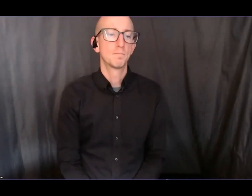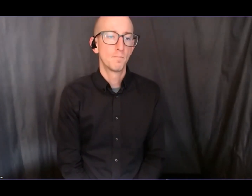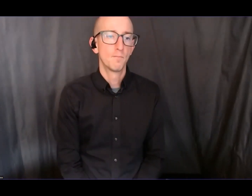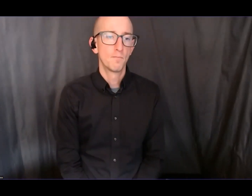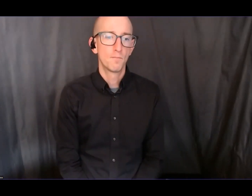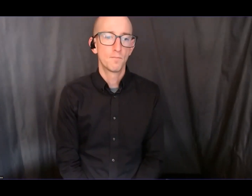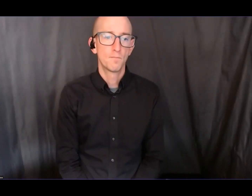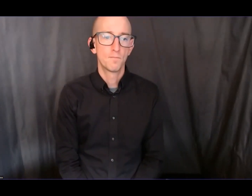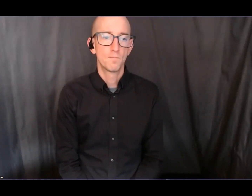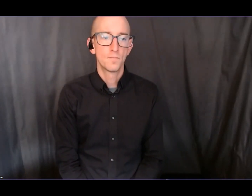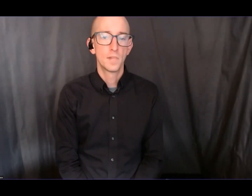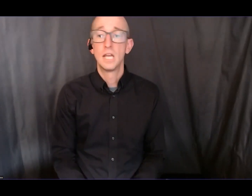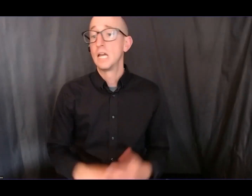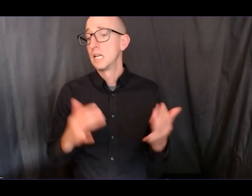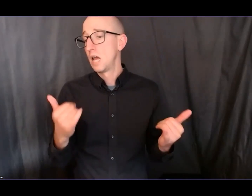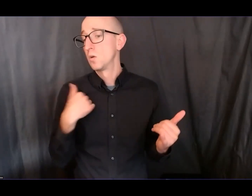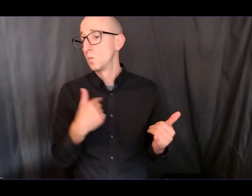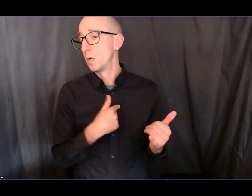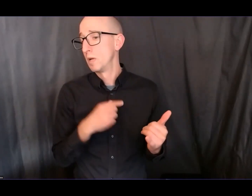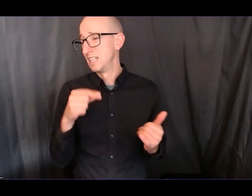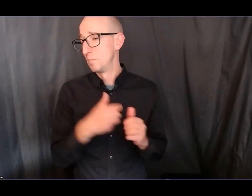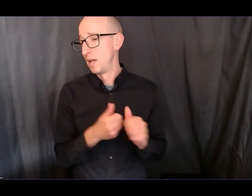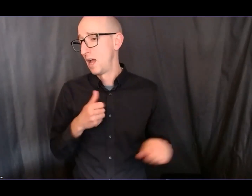With that, we are a little bit behind time.